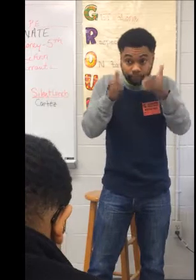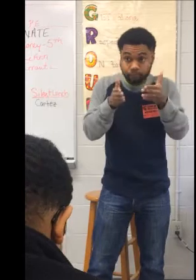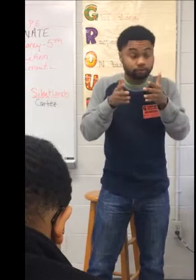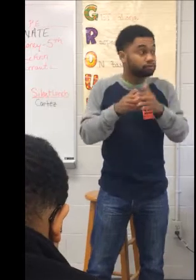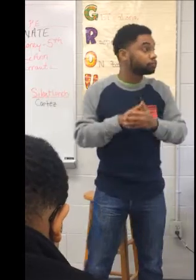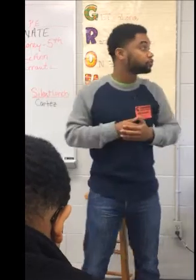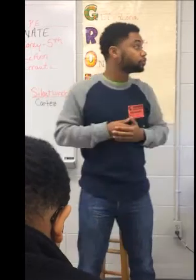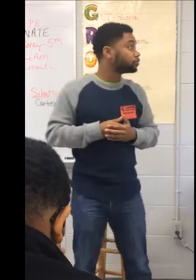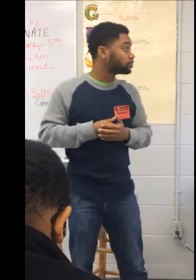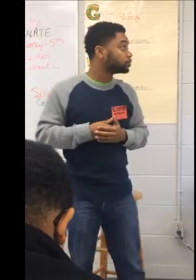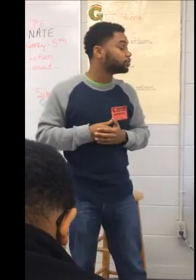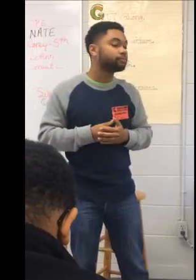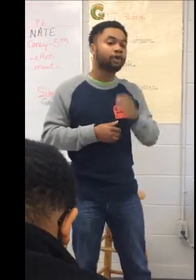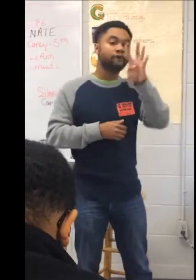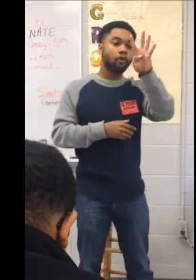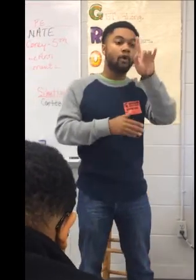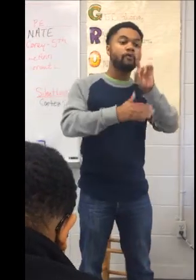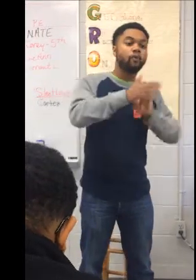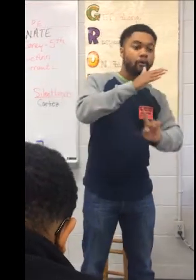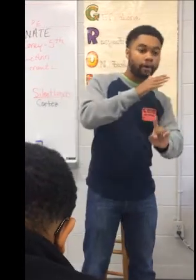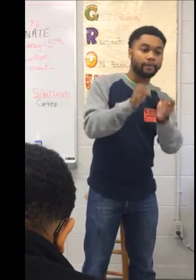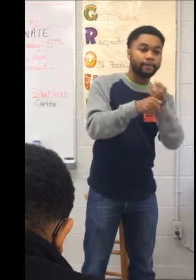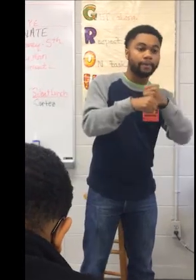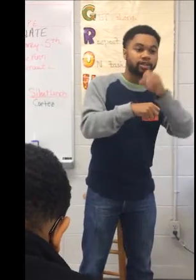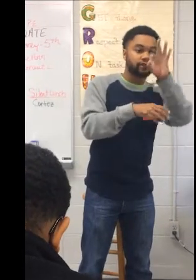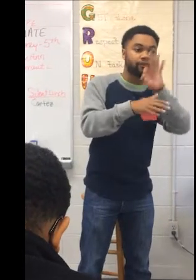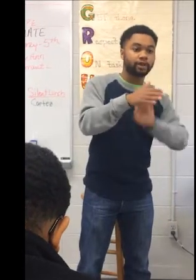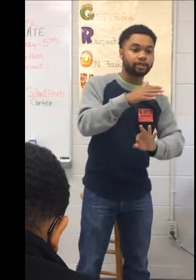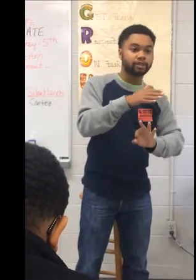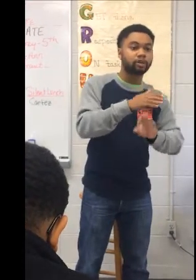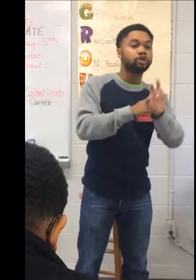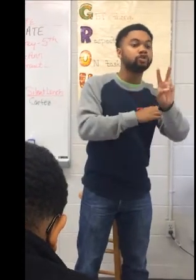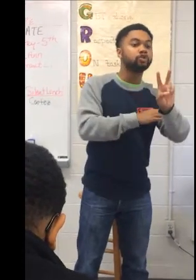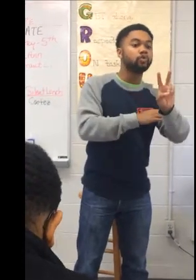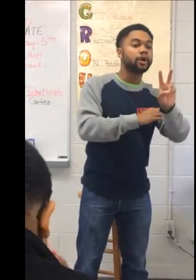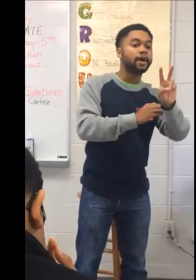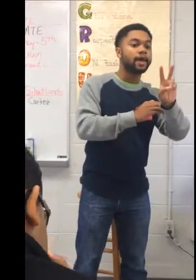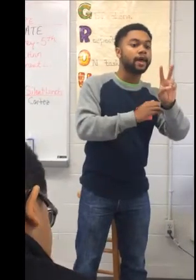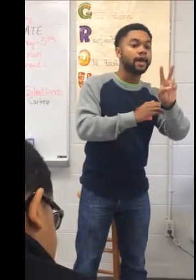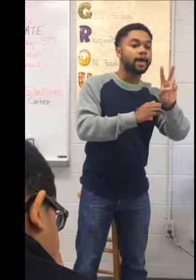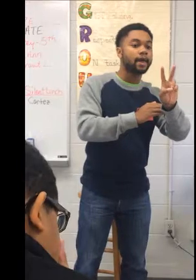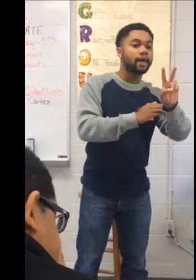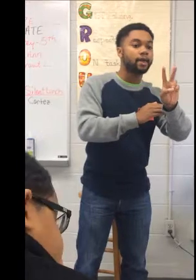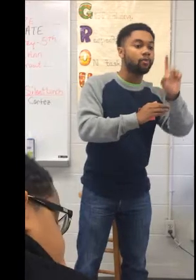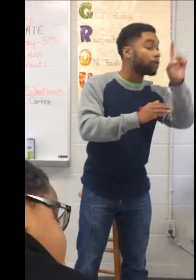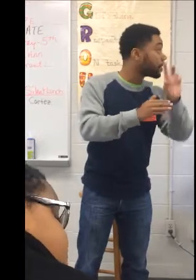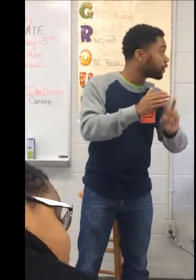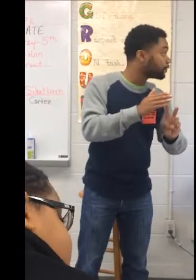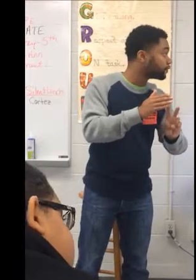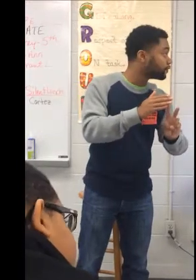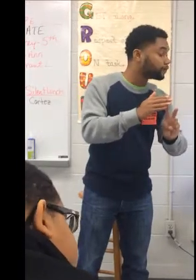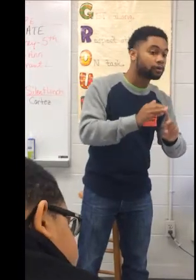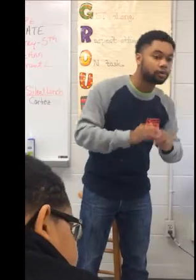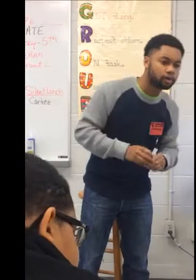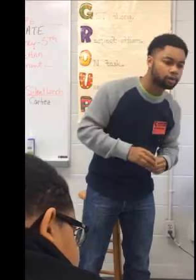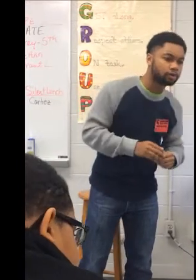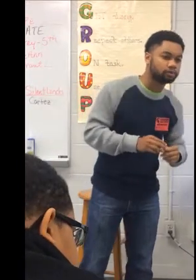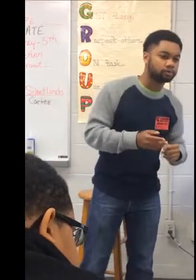a fraction. What about 2.5? 2 times 2 is 4 plus 1 is 5 under 2.